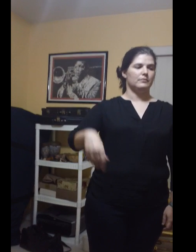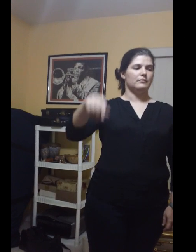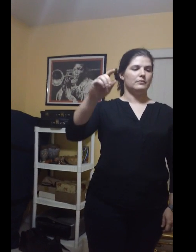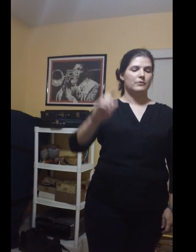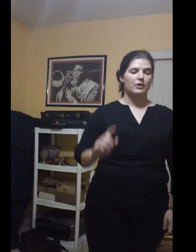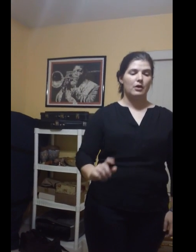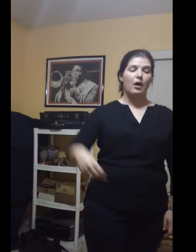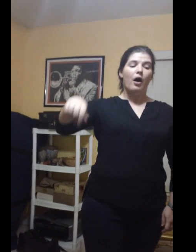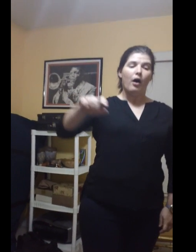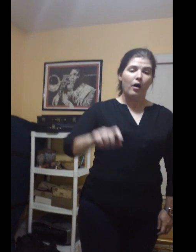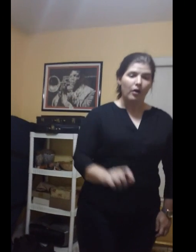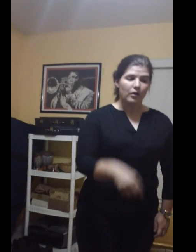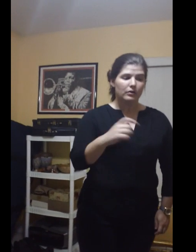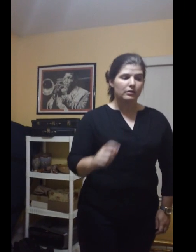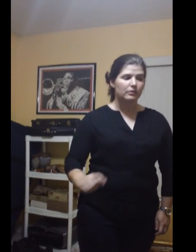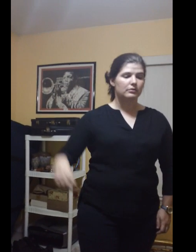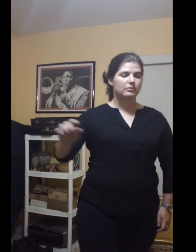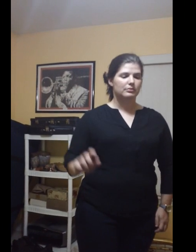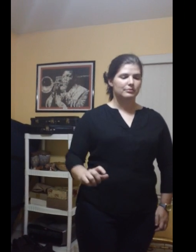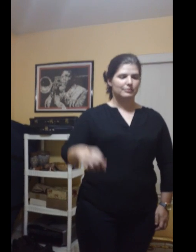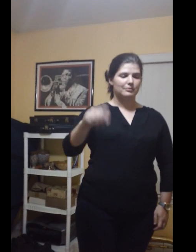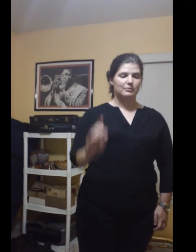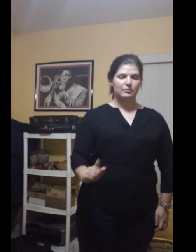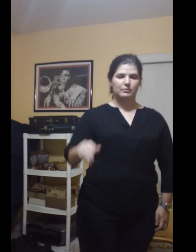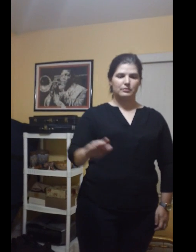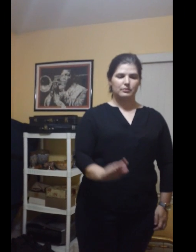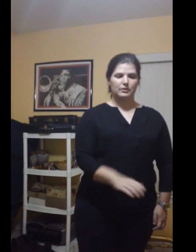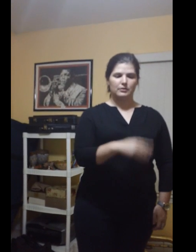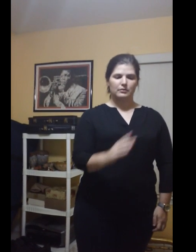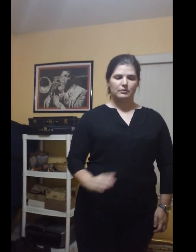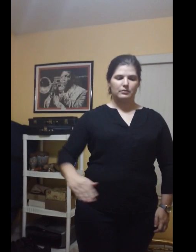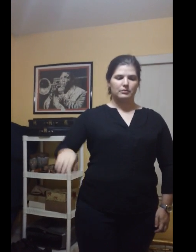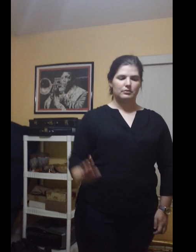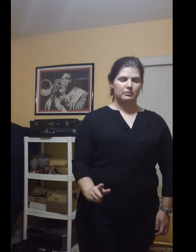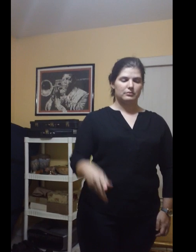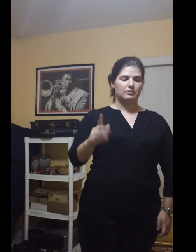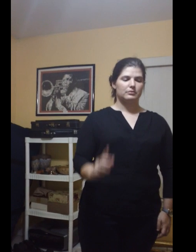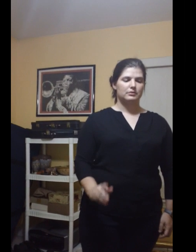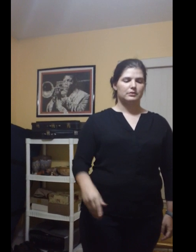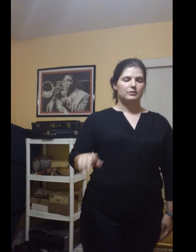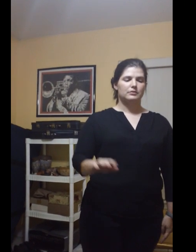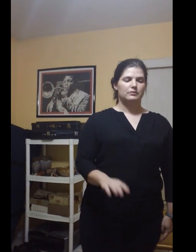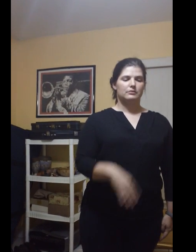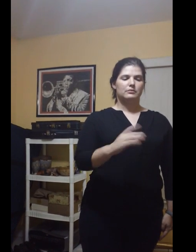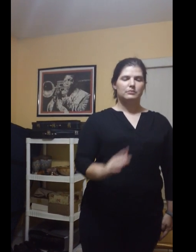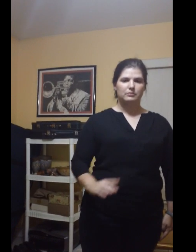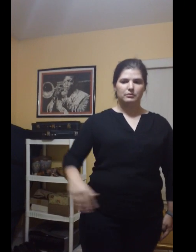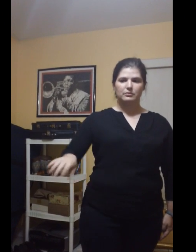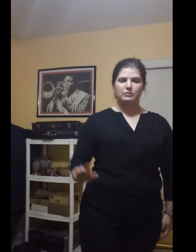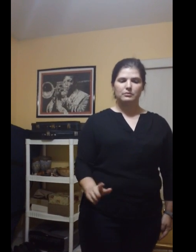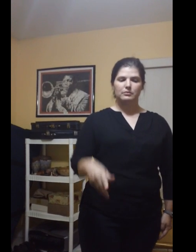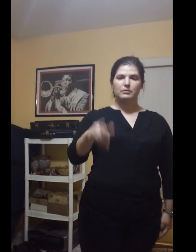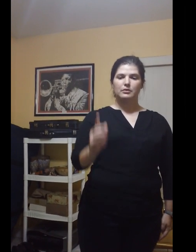When in our music God is glorified,